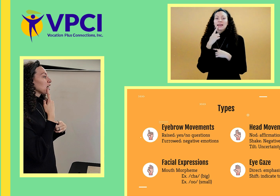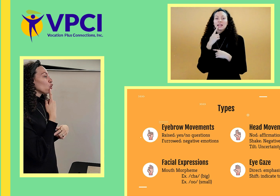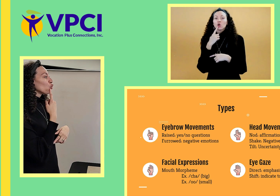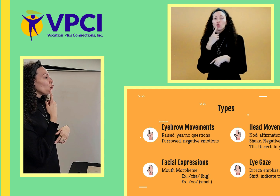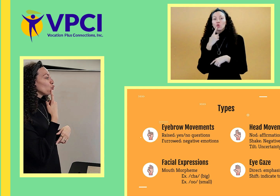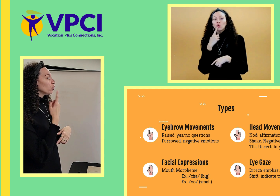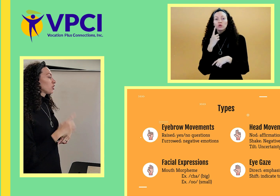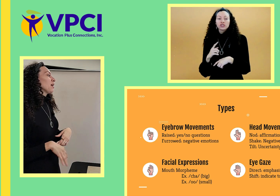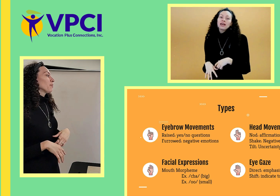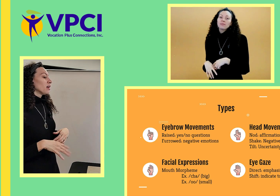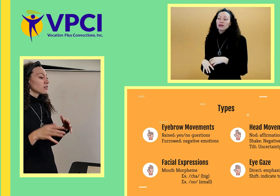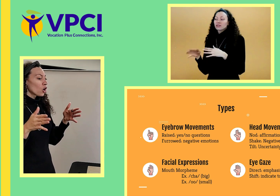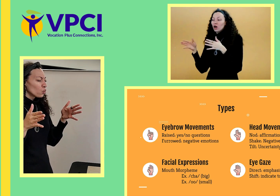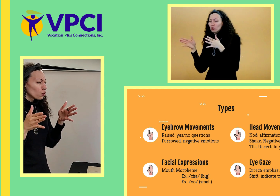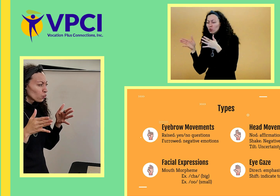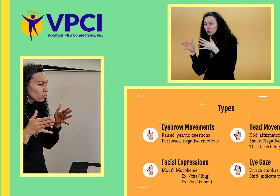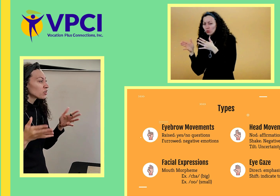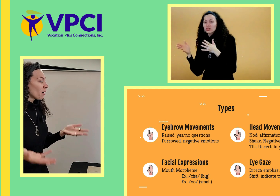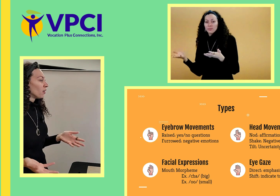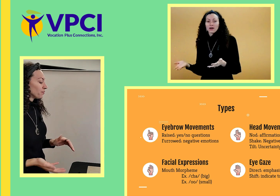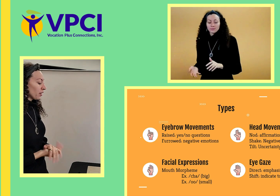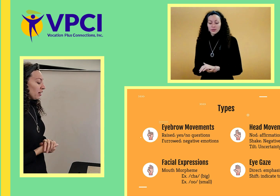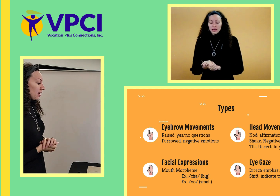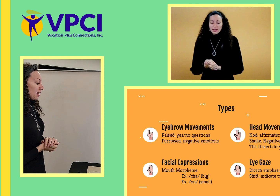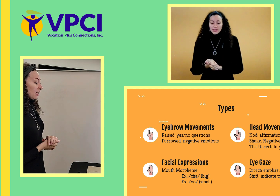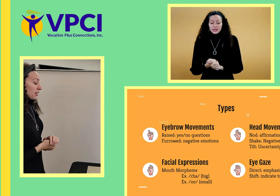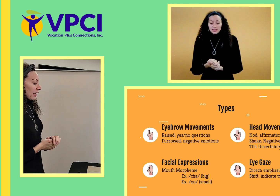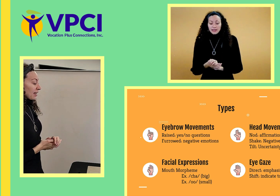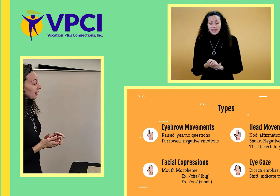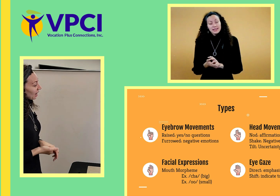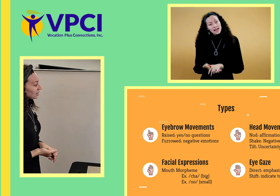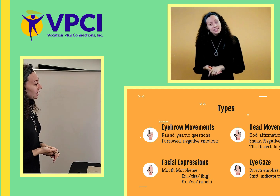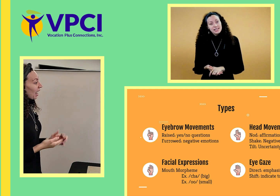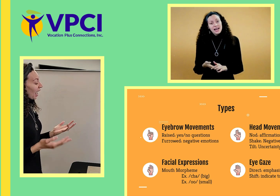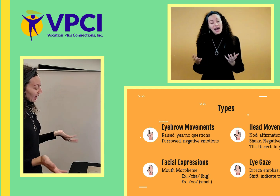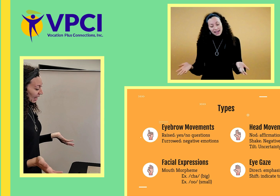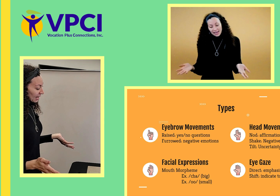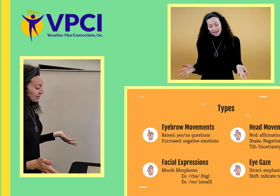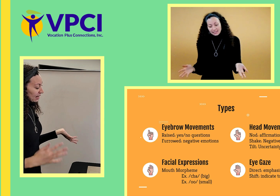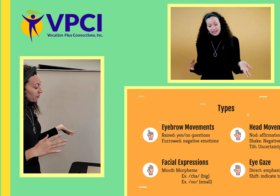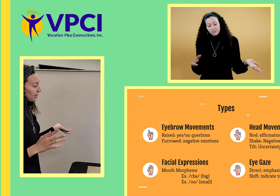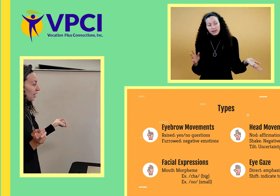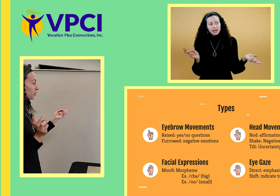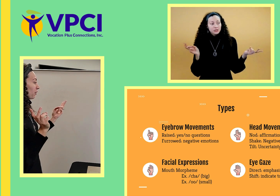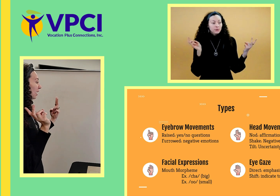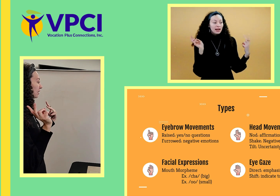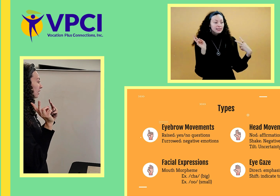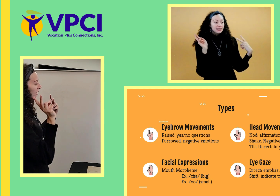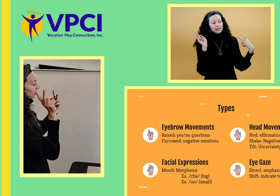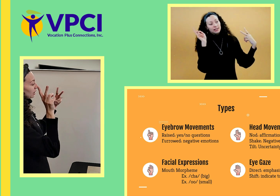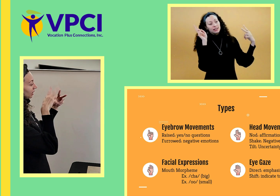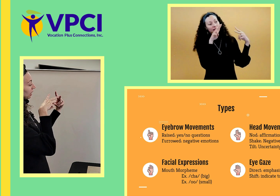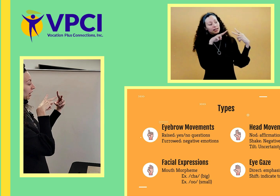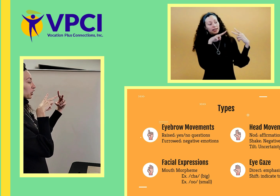be like in a ooh shape. So small. And then lastly, the eye gaze can be a